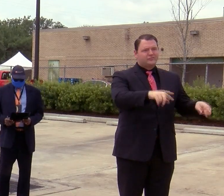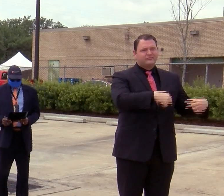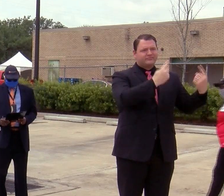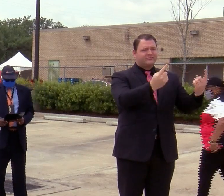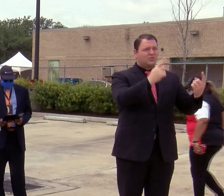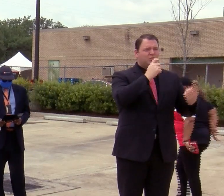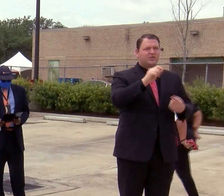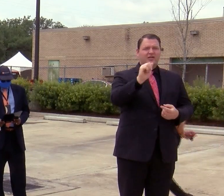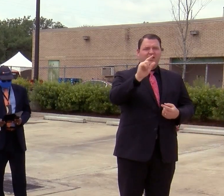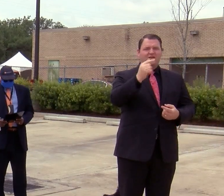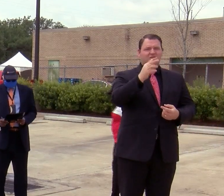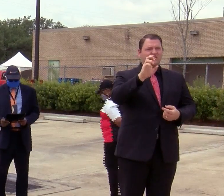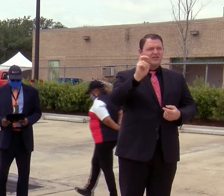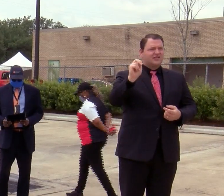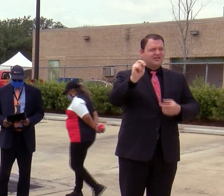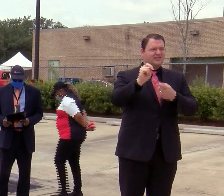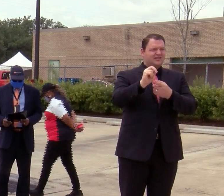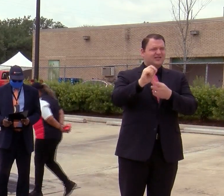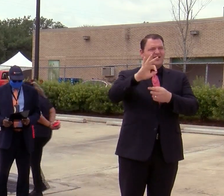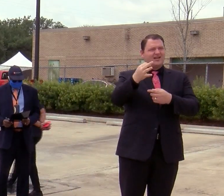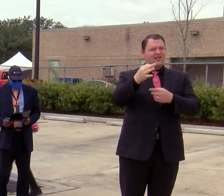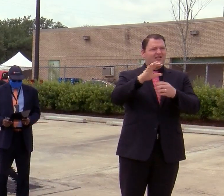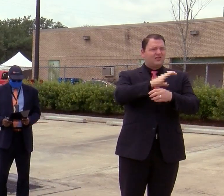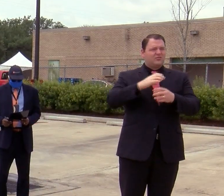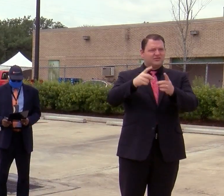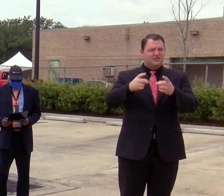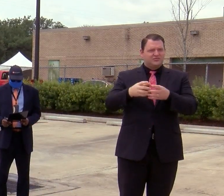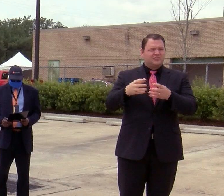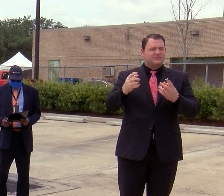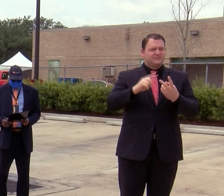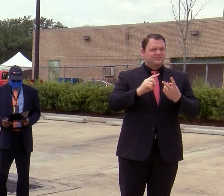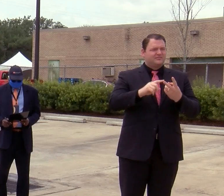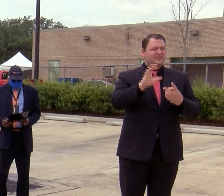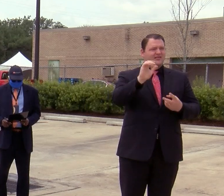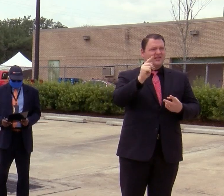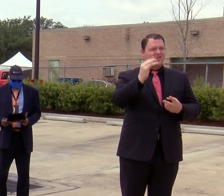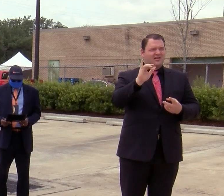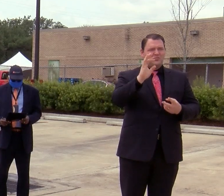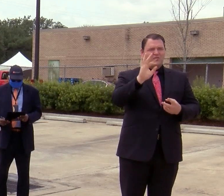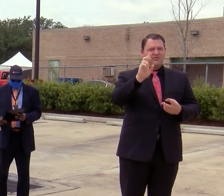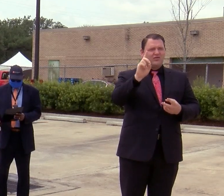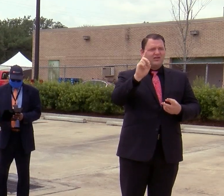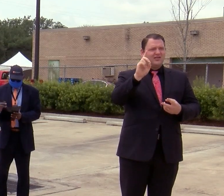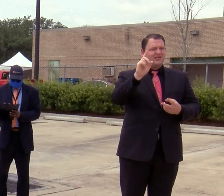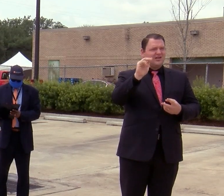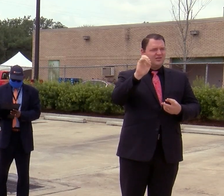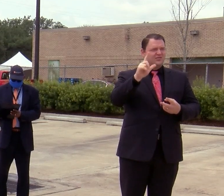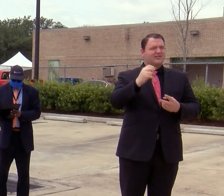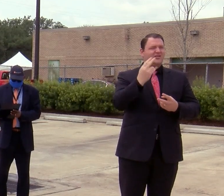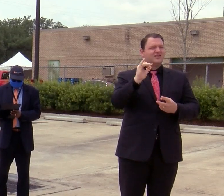from the 9th Congressional District who's with us. And then we have Kathy Blueford Daniel, who's on the HISD School